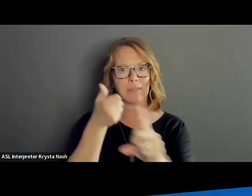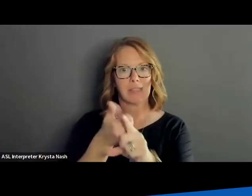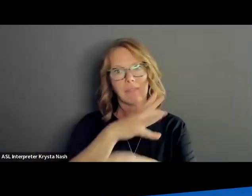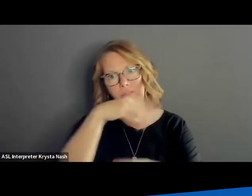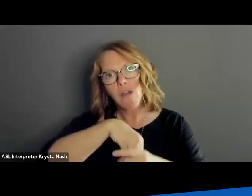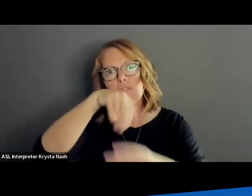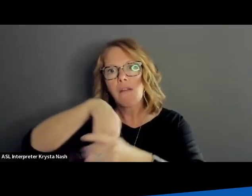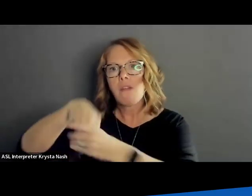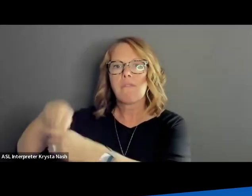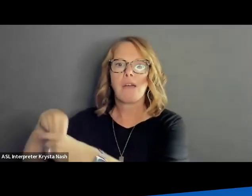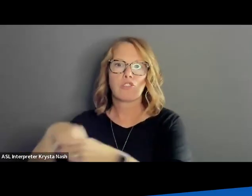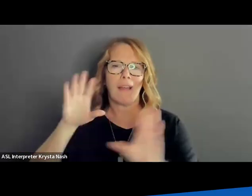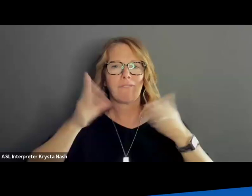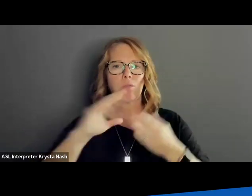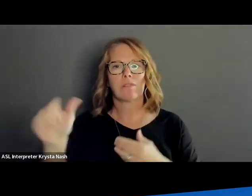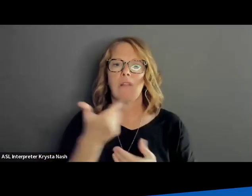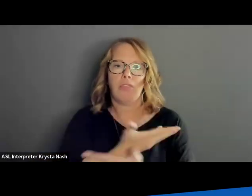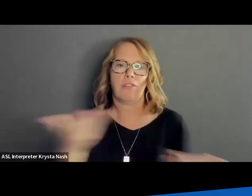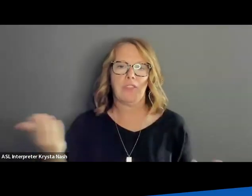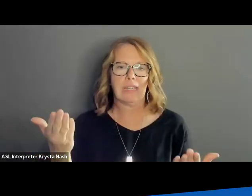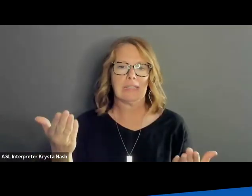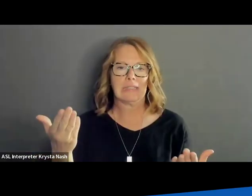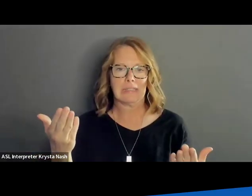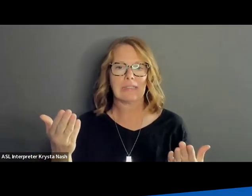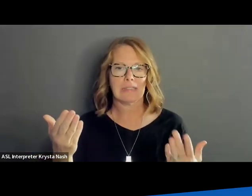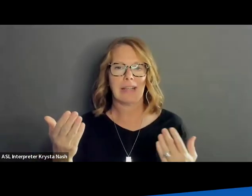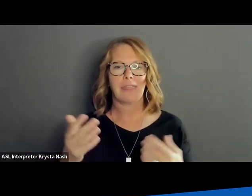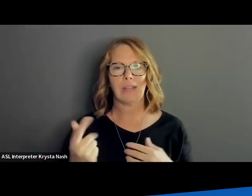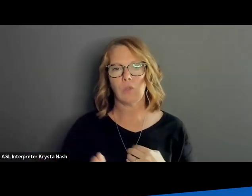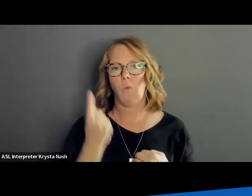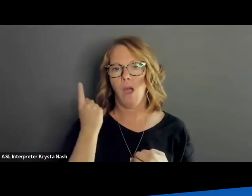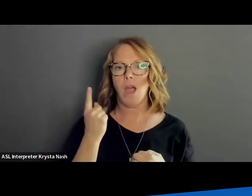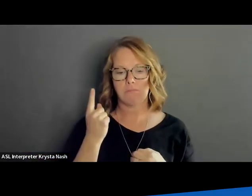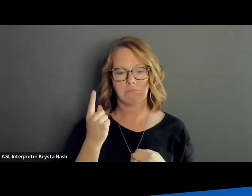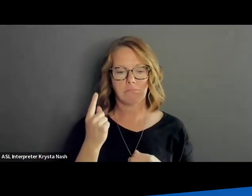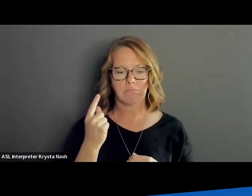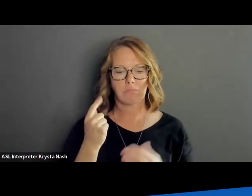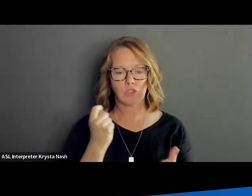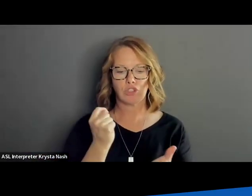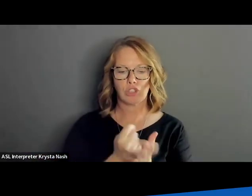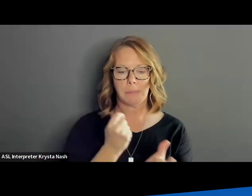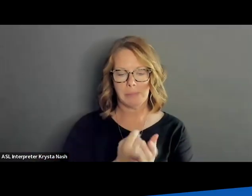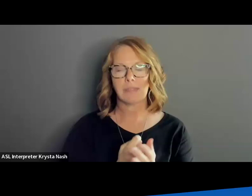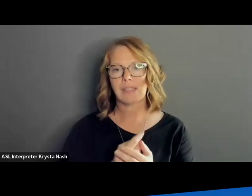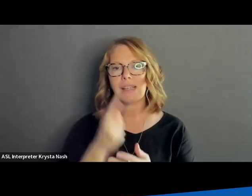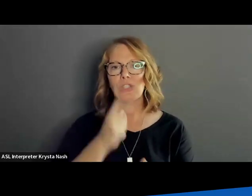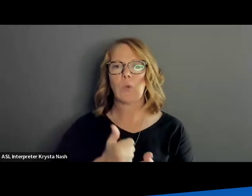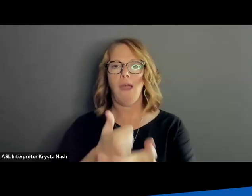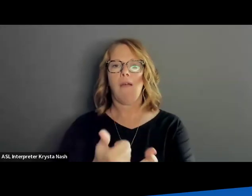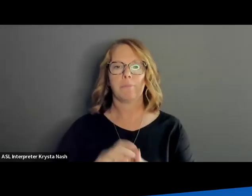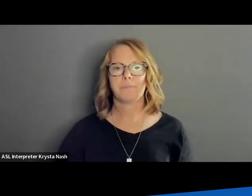and concentrate on other things as one of the side treatments to helping that neuropathic